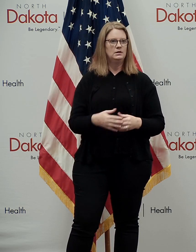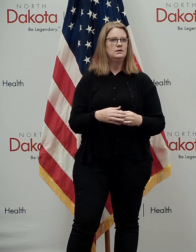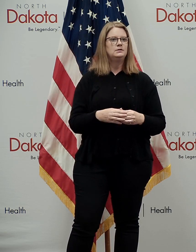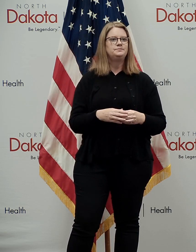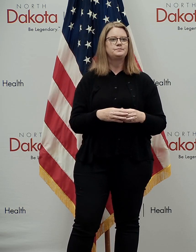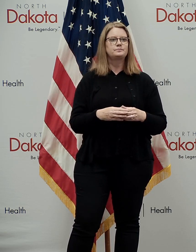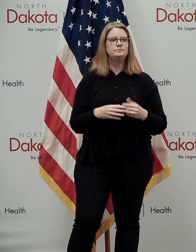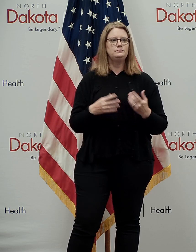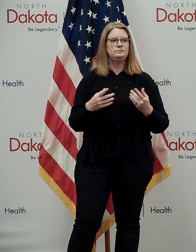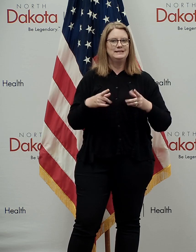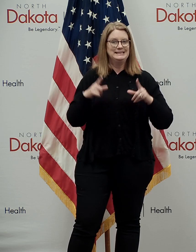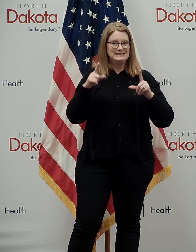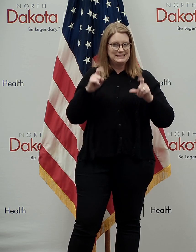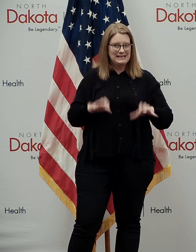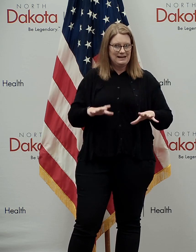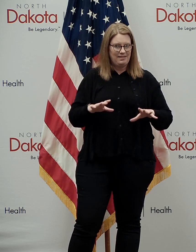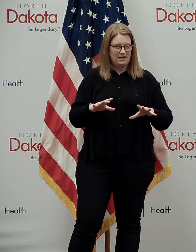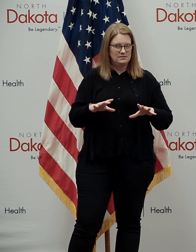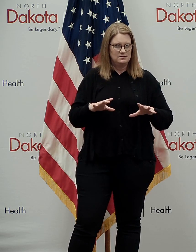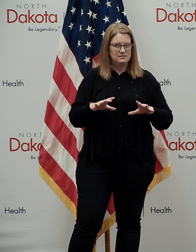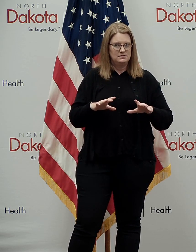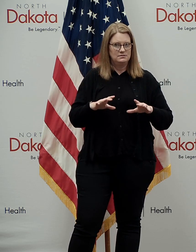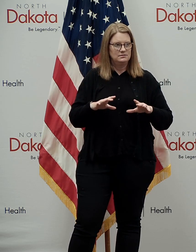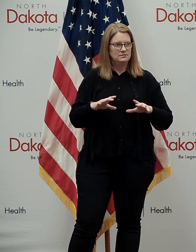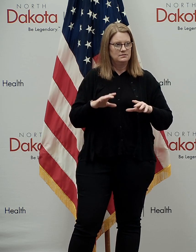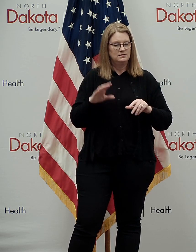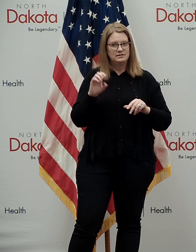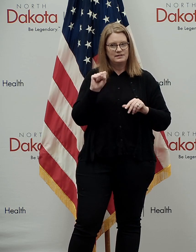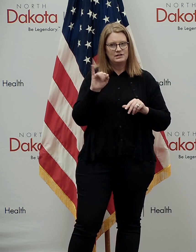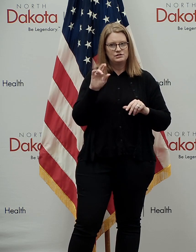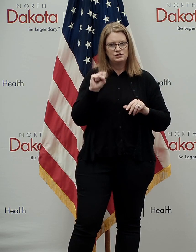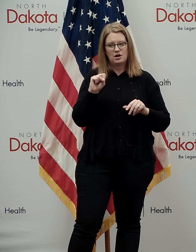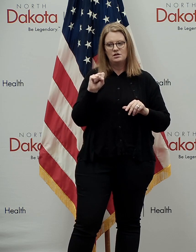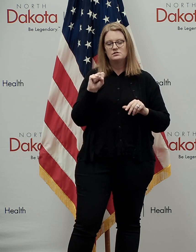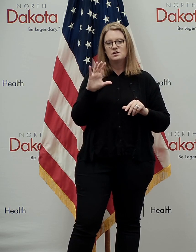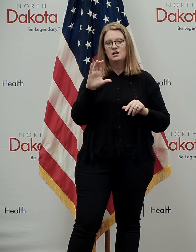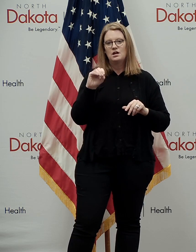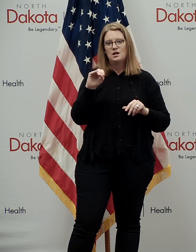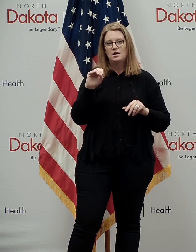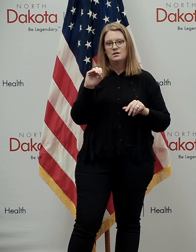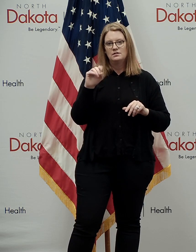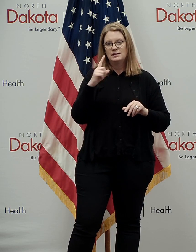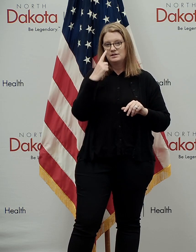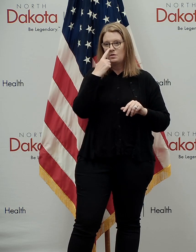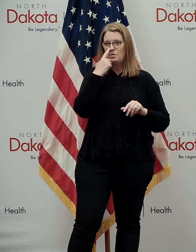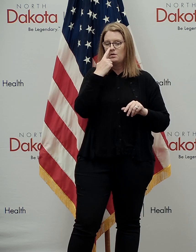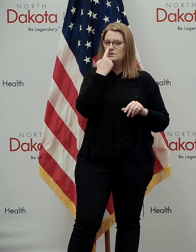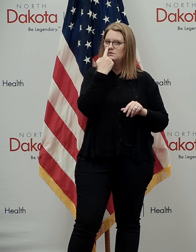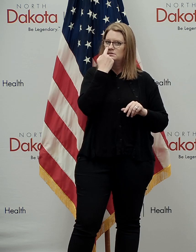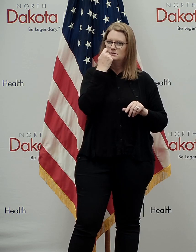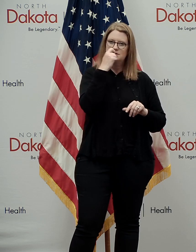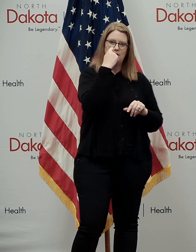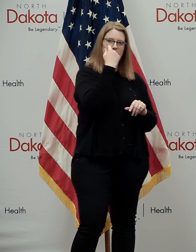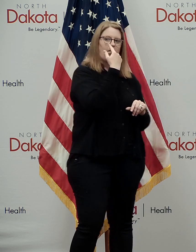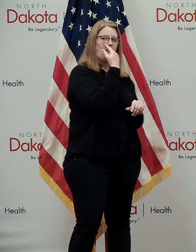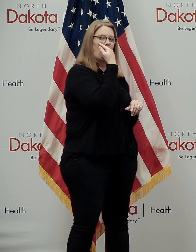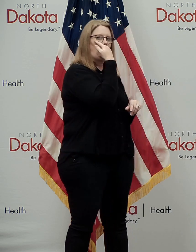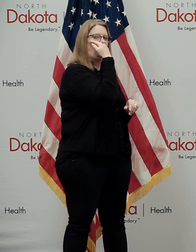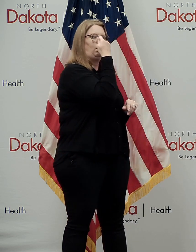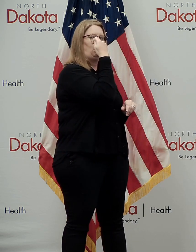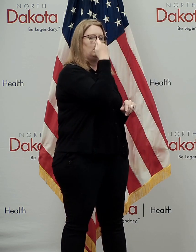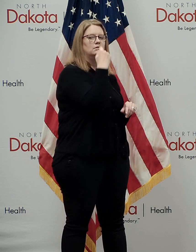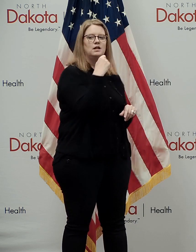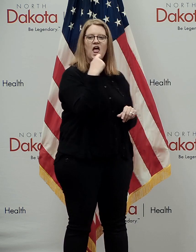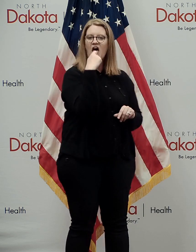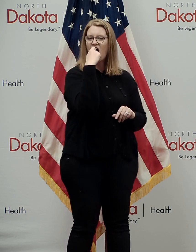that's performed for COVID-19 caused by the SARS-CoV-2 virus is done through the nose, through a nasopharyngeal sample, the mouth